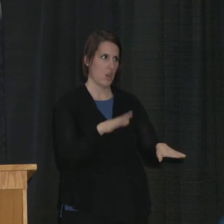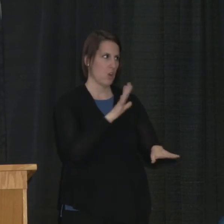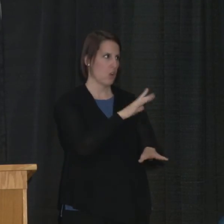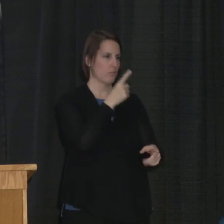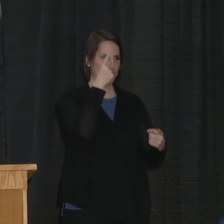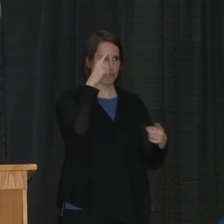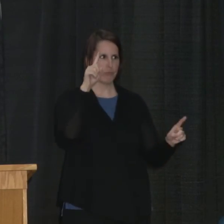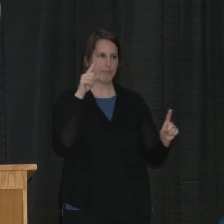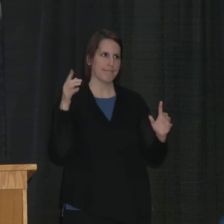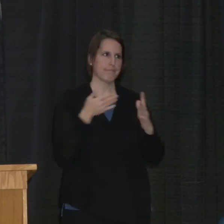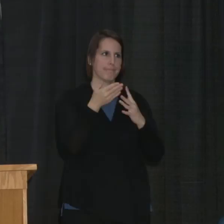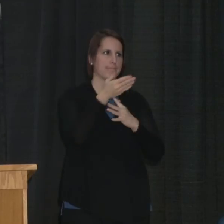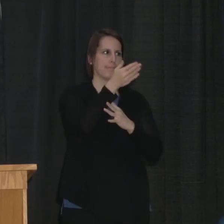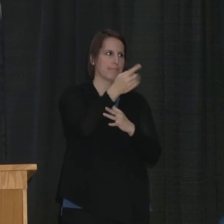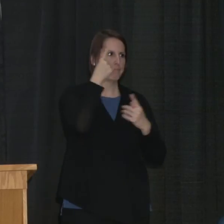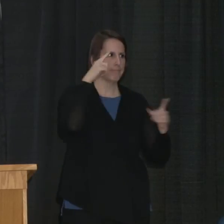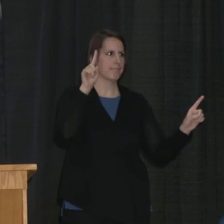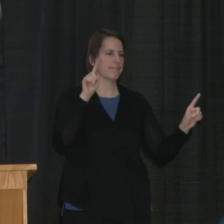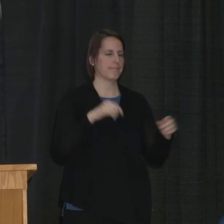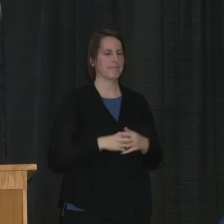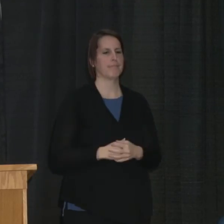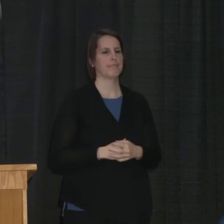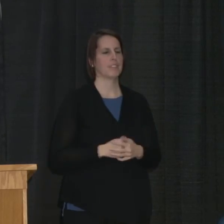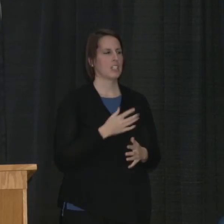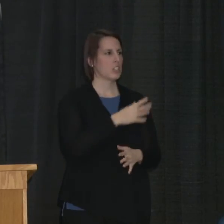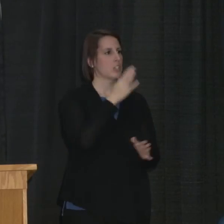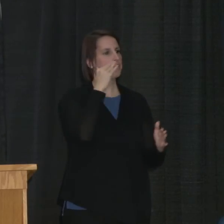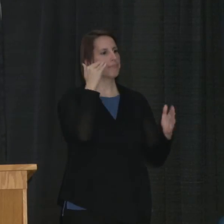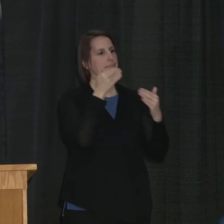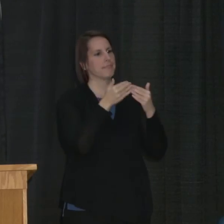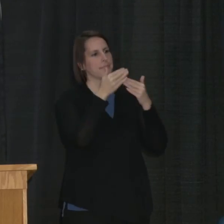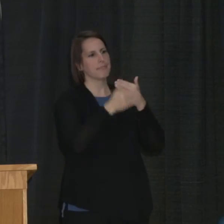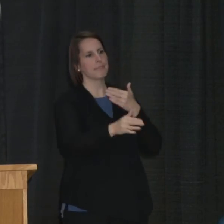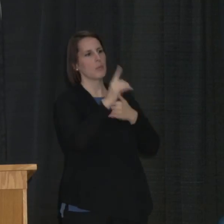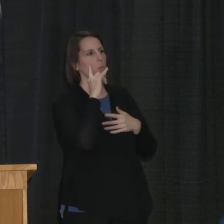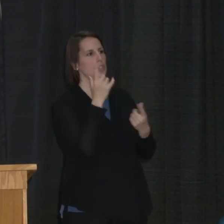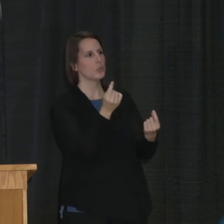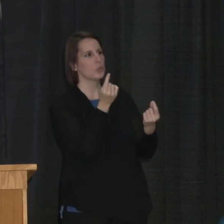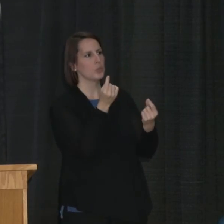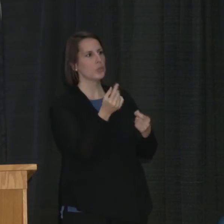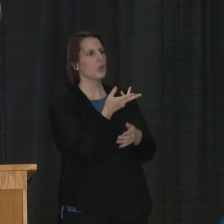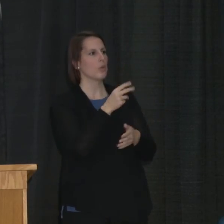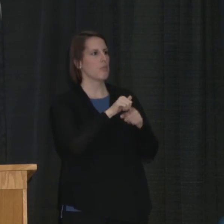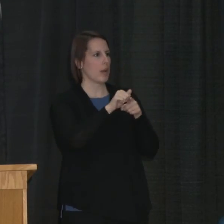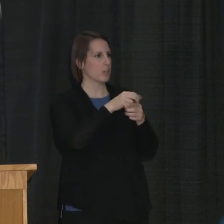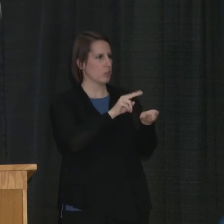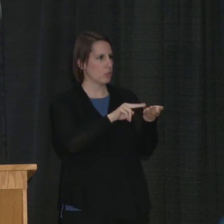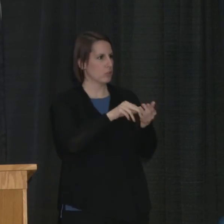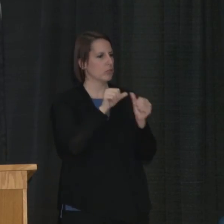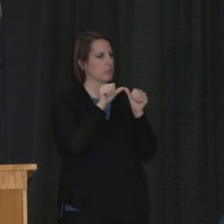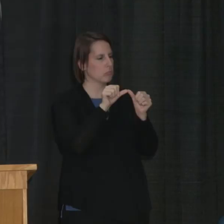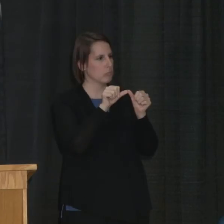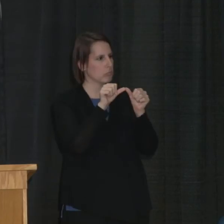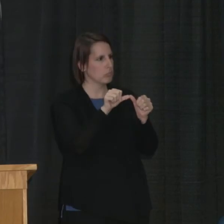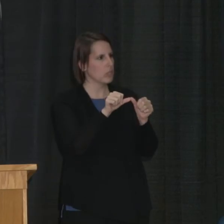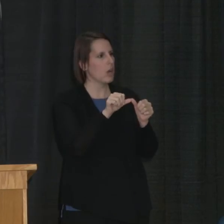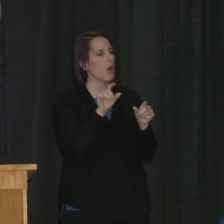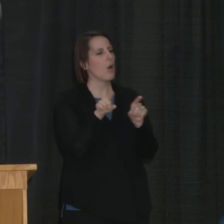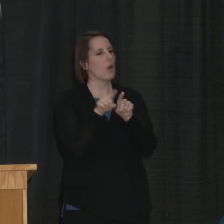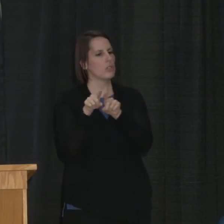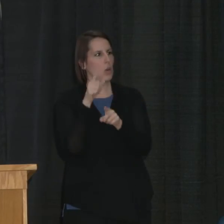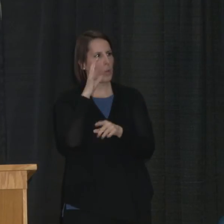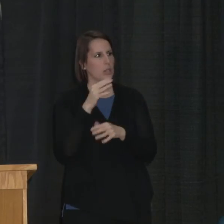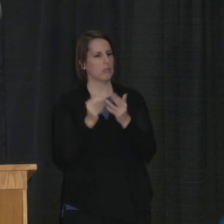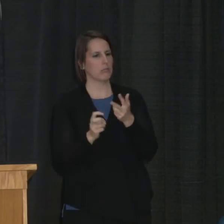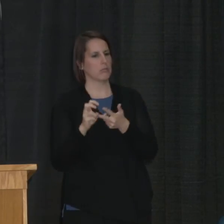dreams. Now, Mary Helen plans on working as a practical nurse in Nova Scotia and would like to continue her education to eventually become a registered